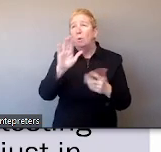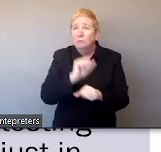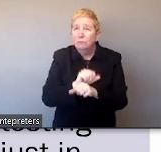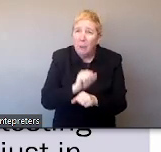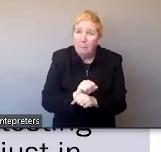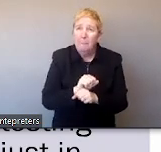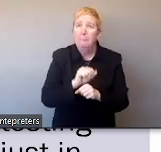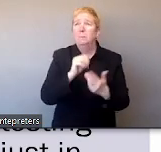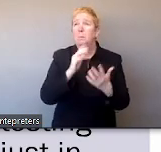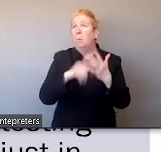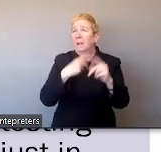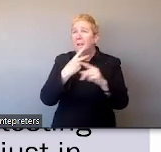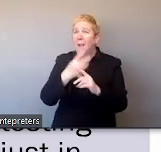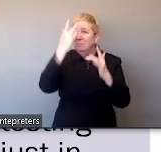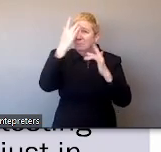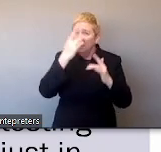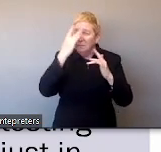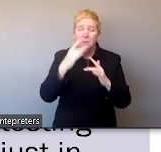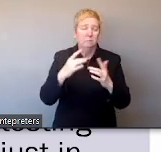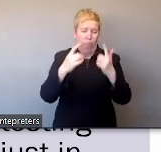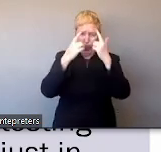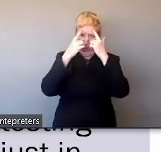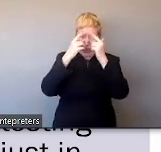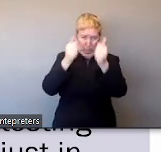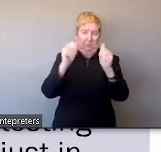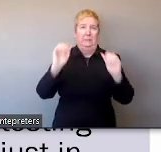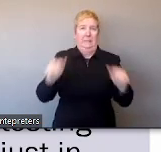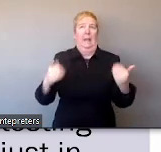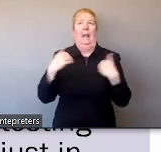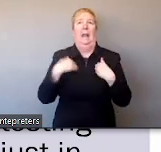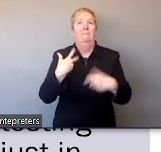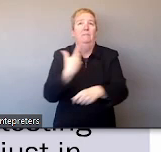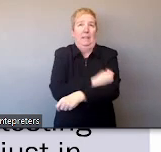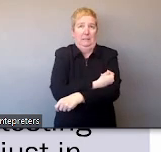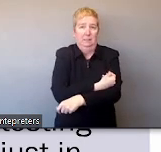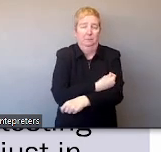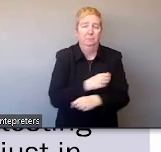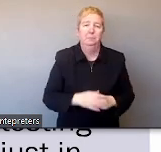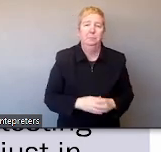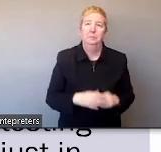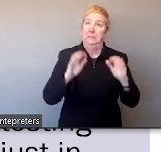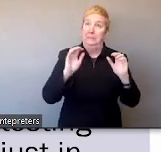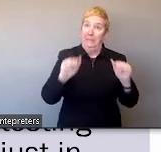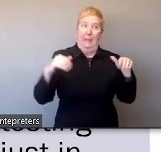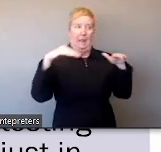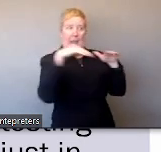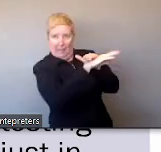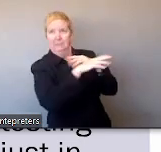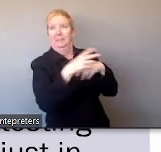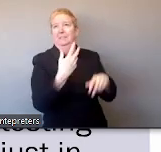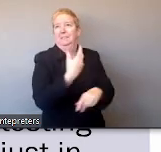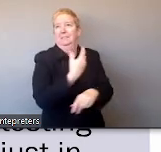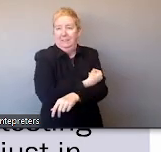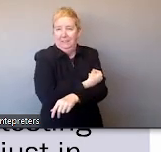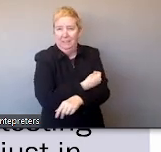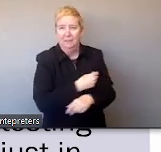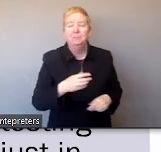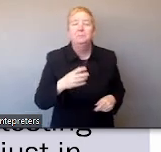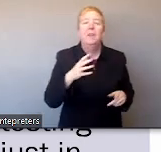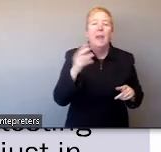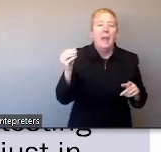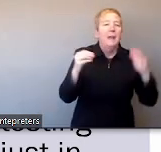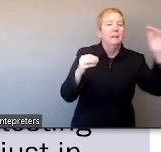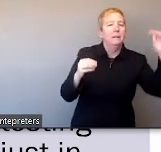access to the vaccine if they wanted a vaccine. We also kind of won the first leg of the national race at the end of